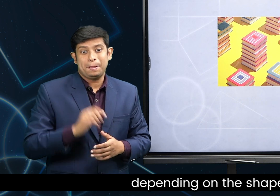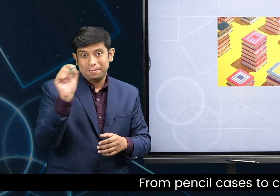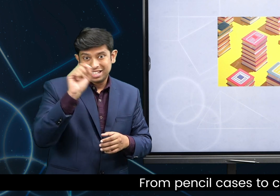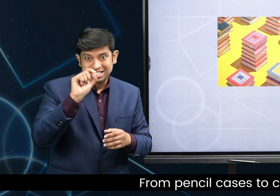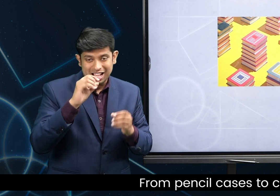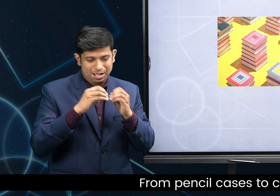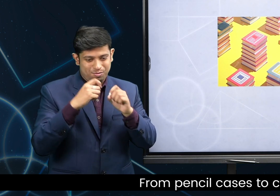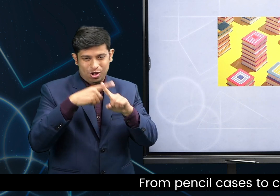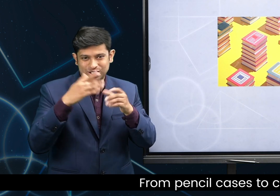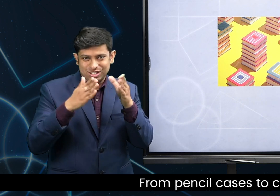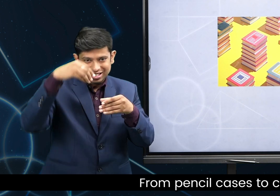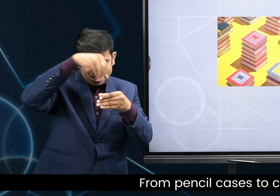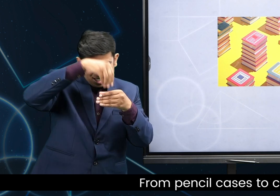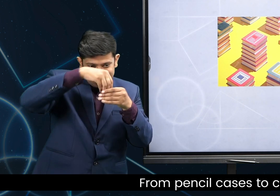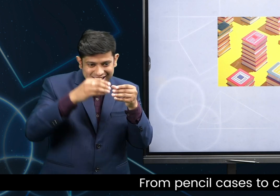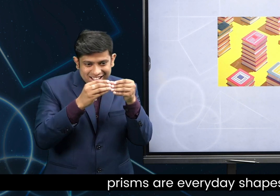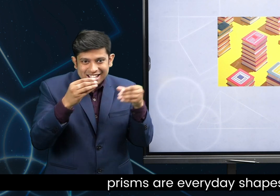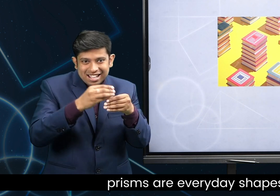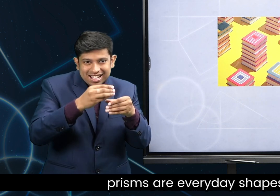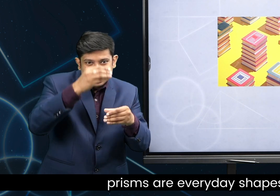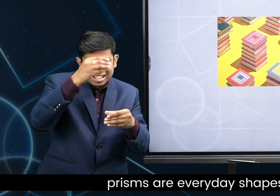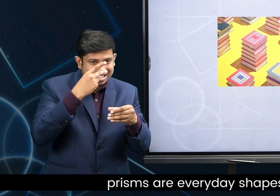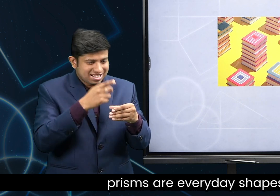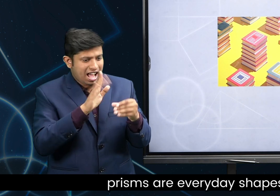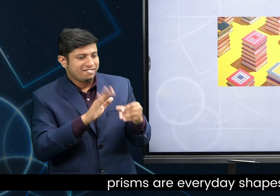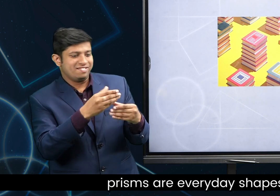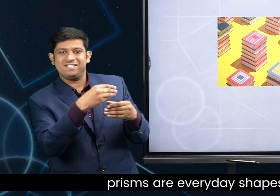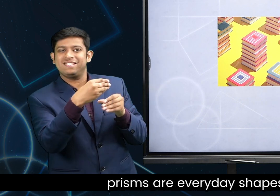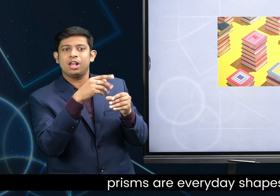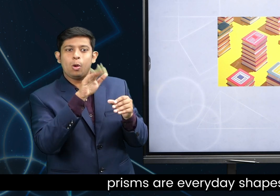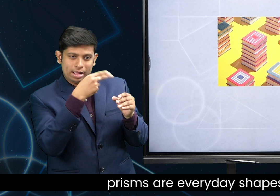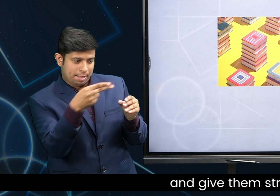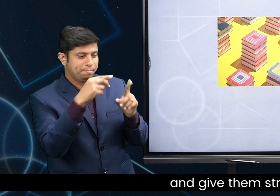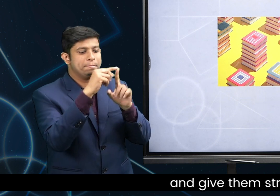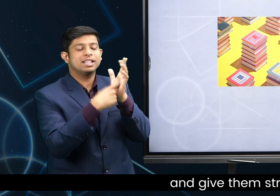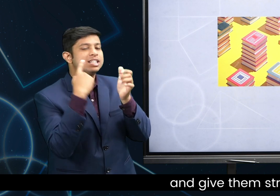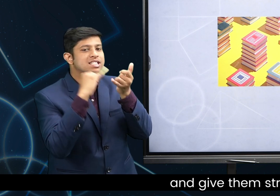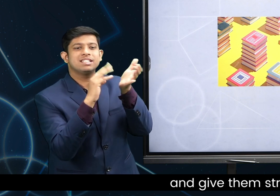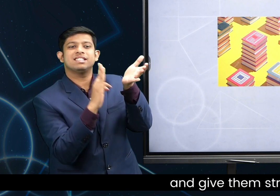From pencil cases to cereal boxes, prisms are everyday shapes that hold things and give them structure.